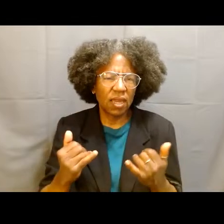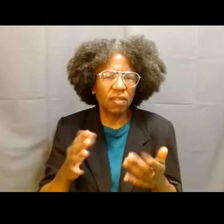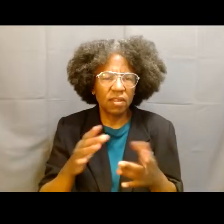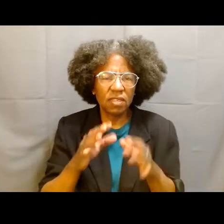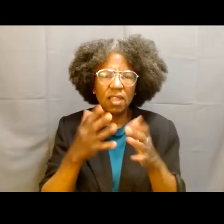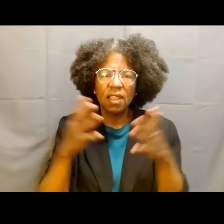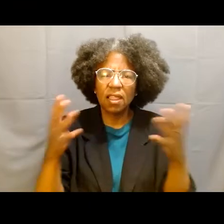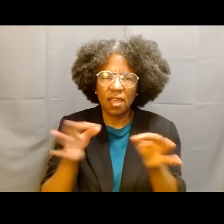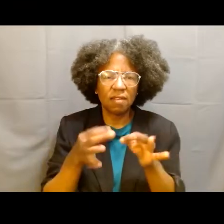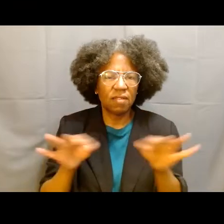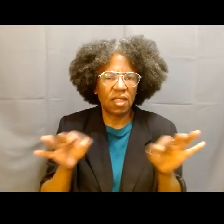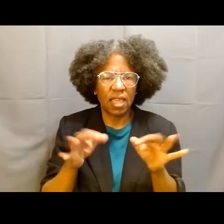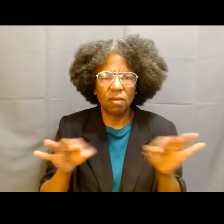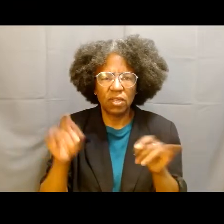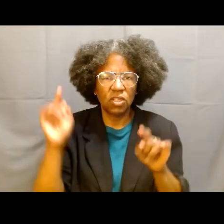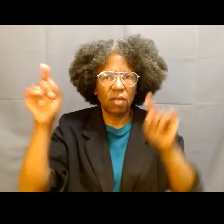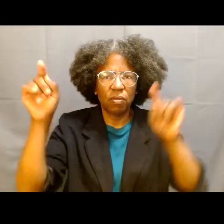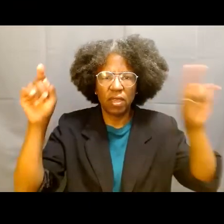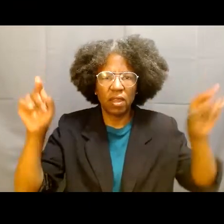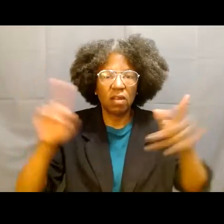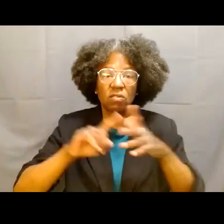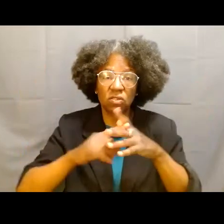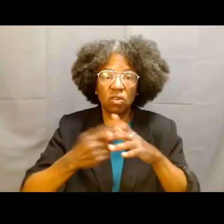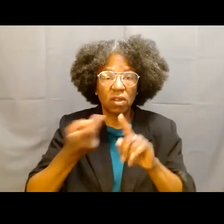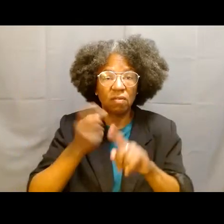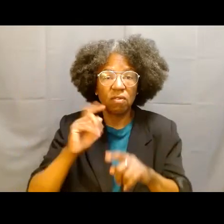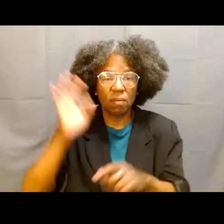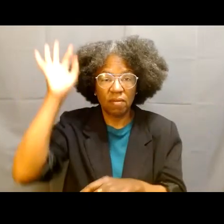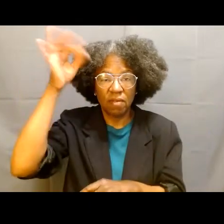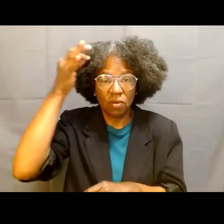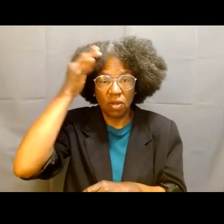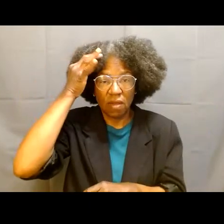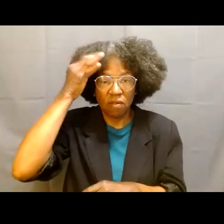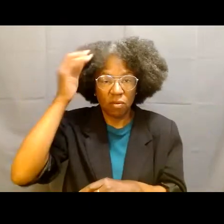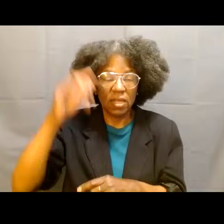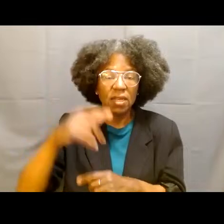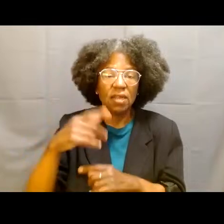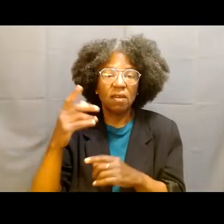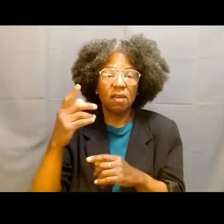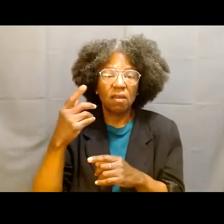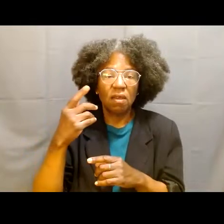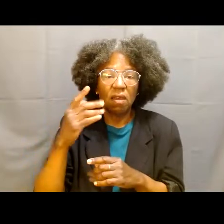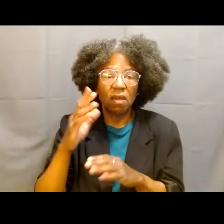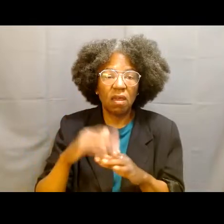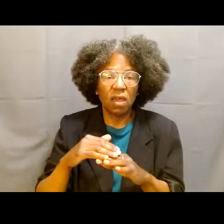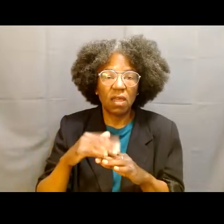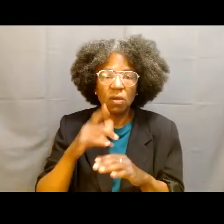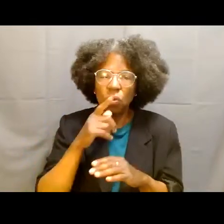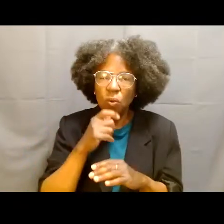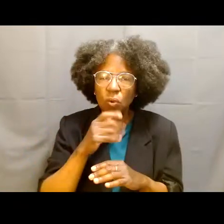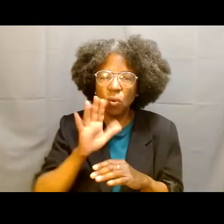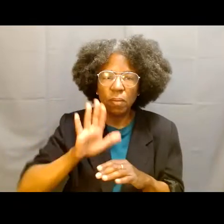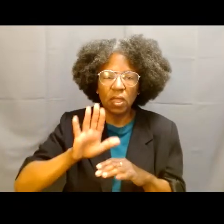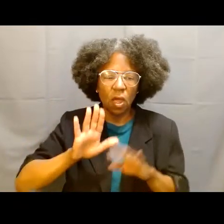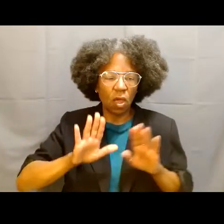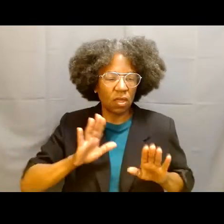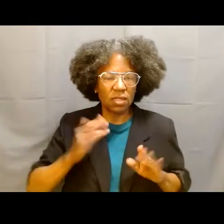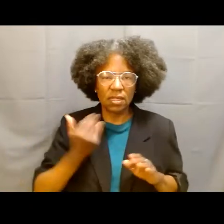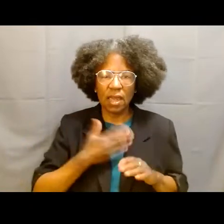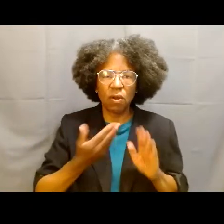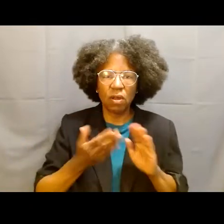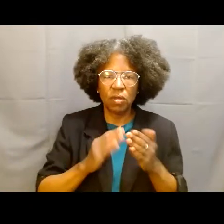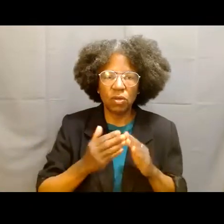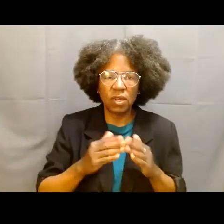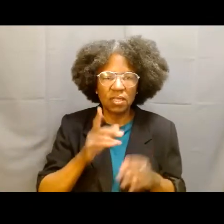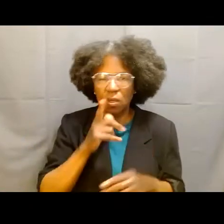there, starting from the federal government, on who belongs in our communities and who doesn't.